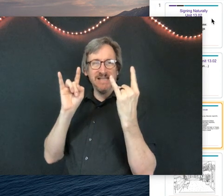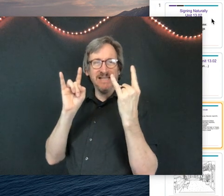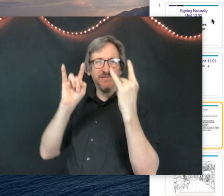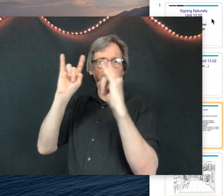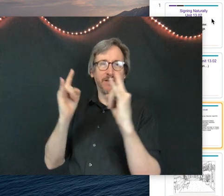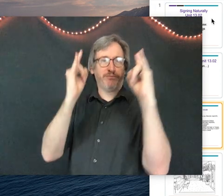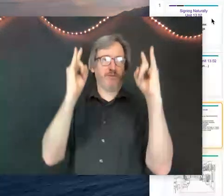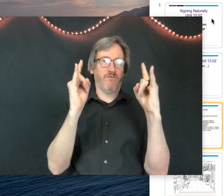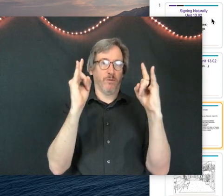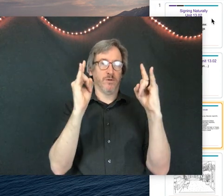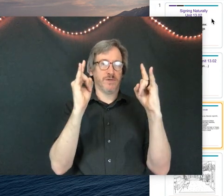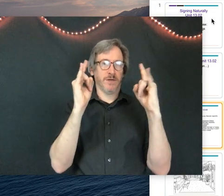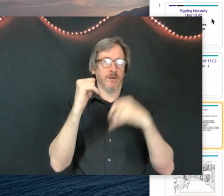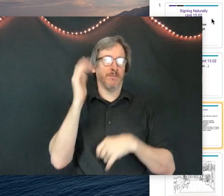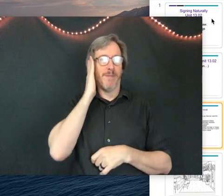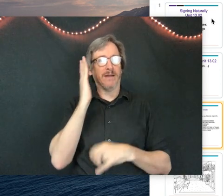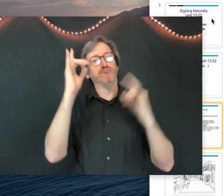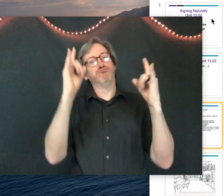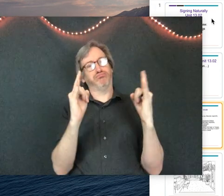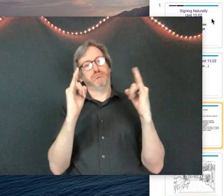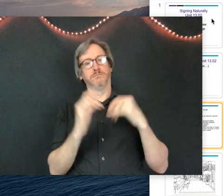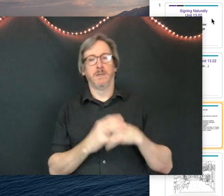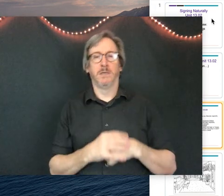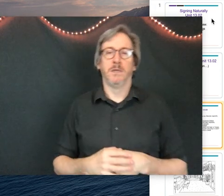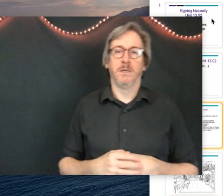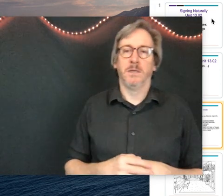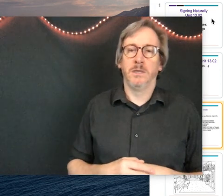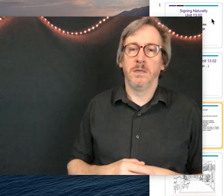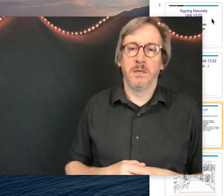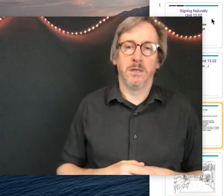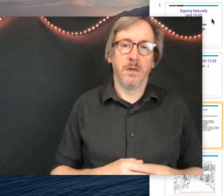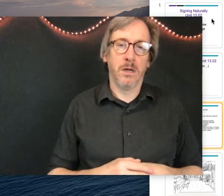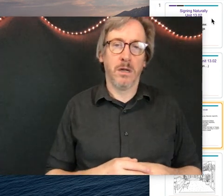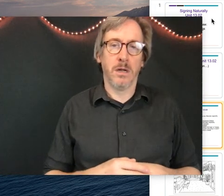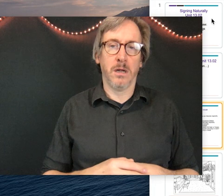Five. I've seen this for like a four poster, you know, bed.